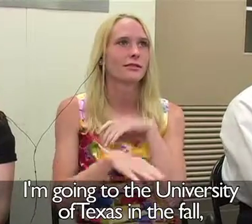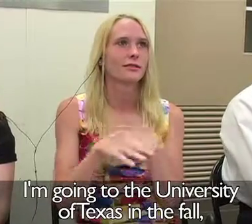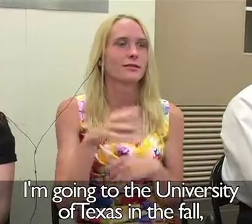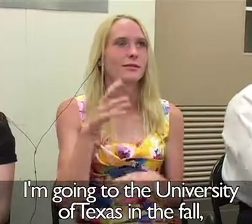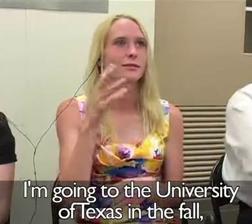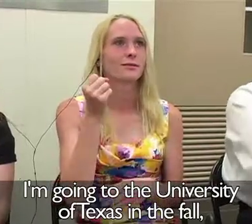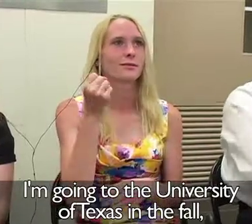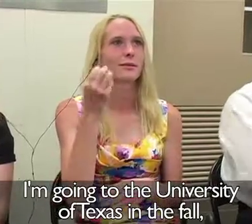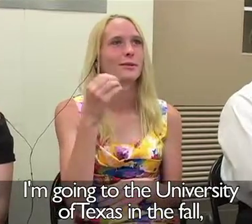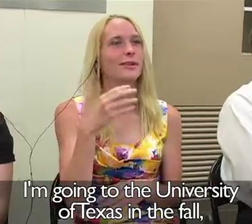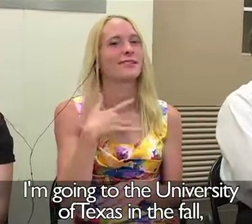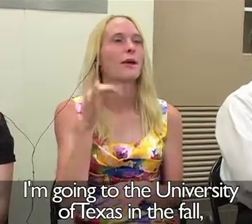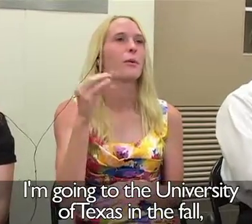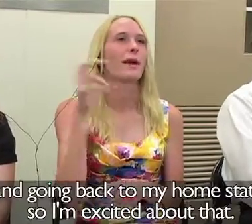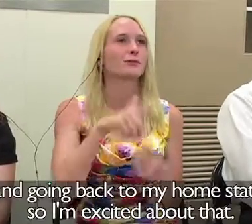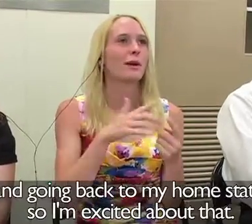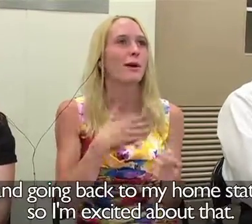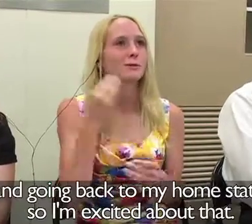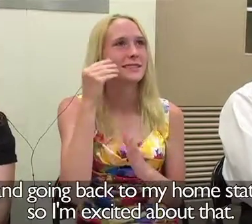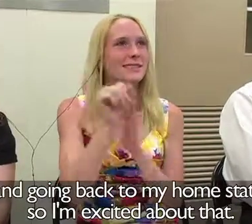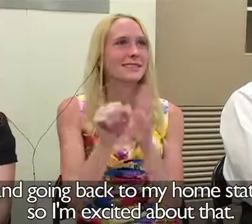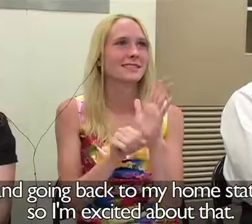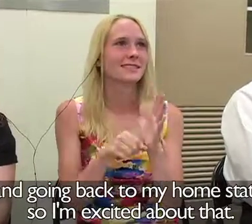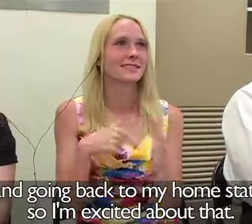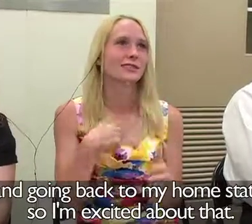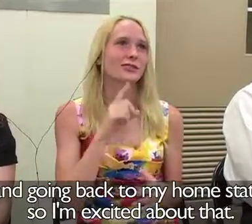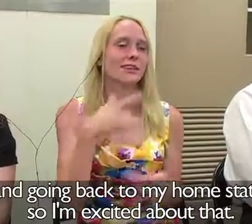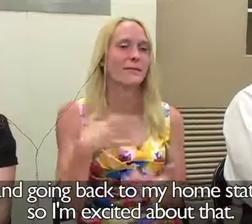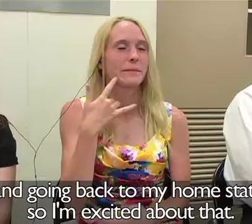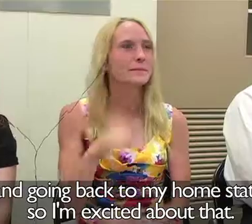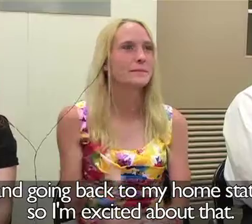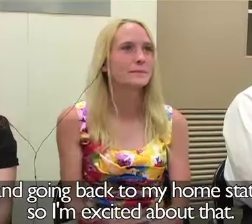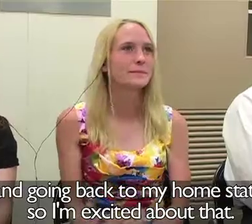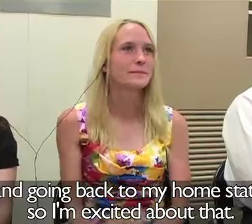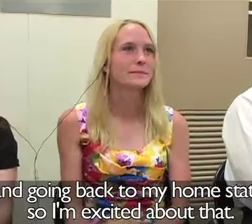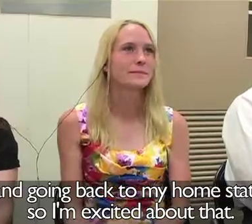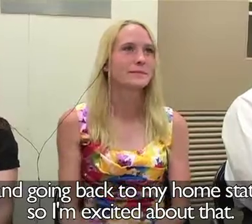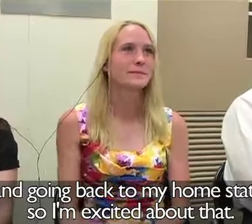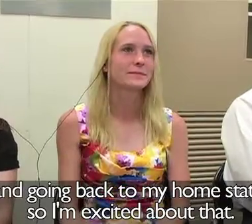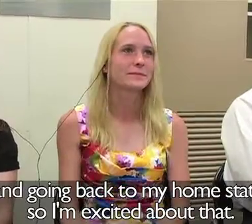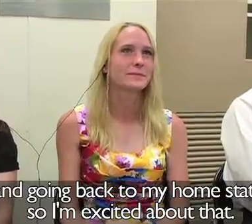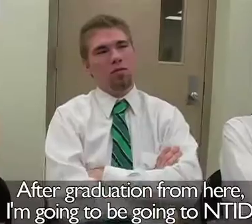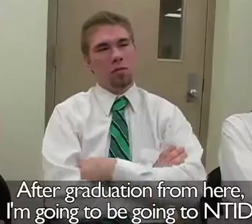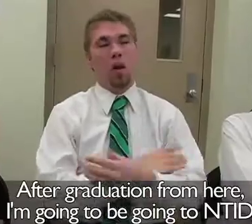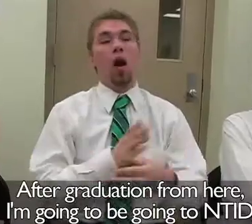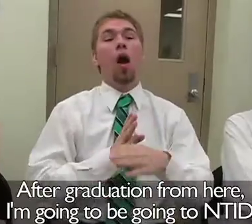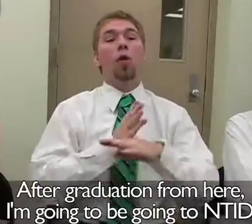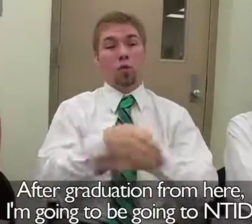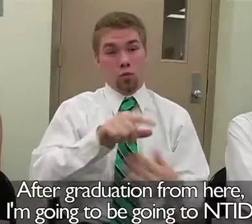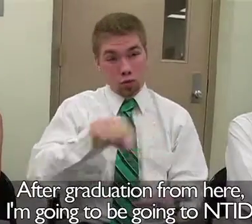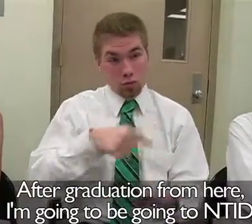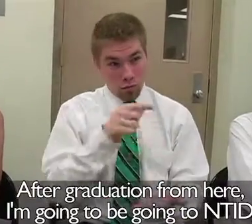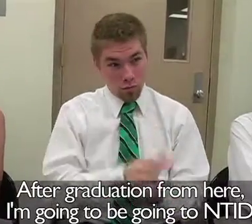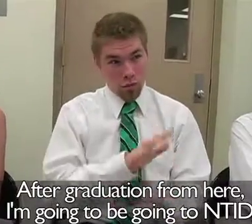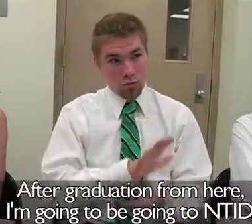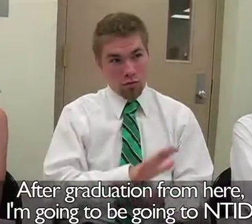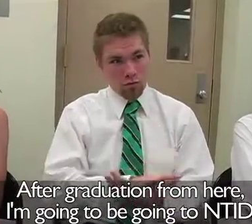Texas in the fall. And going back to my home state. So I'm excited about that. After graduation